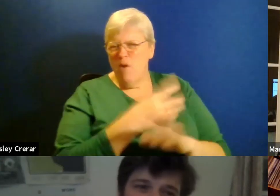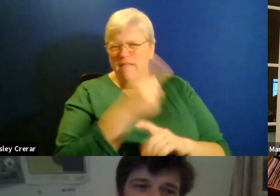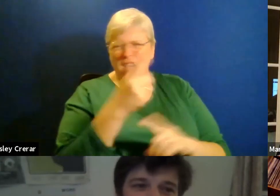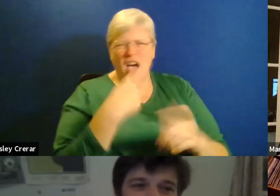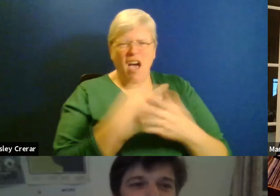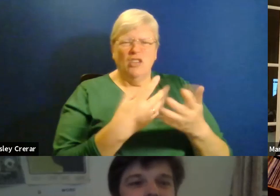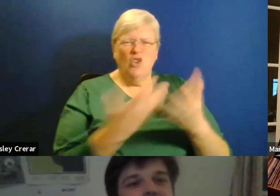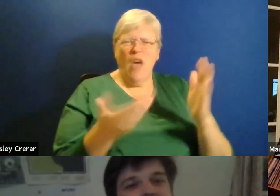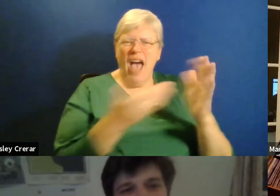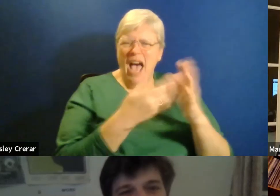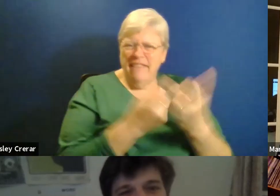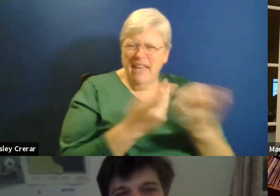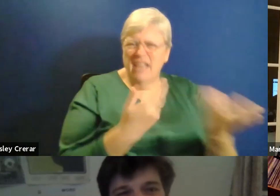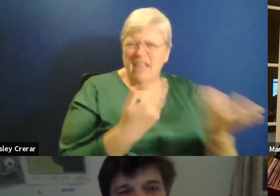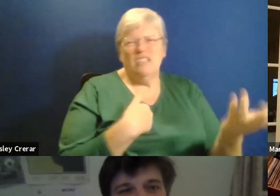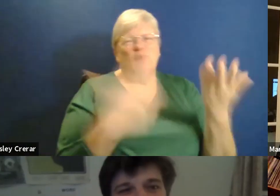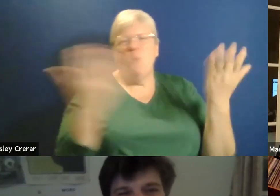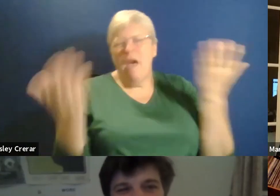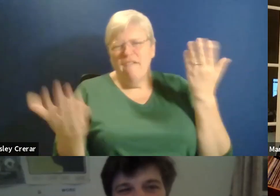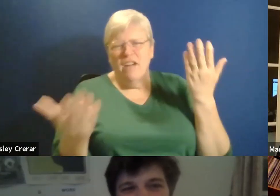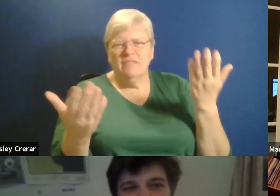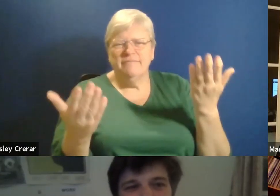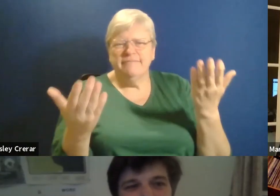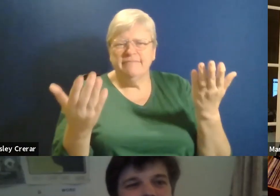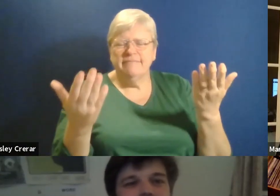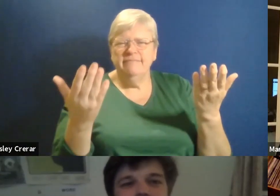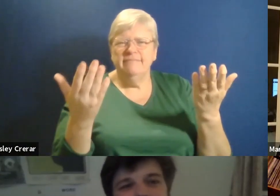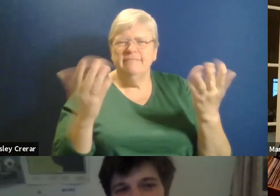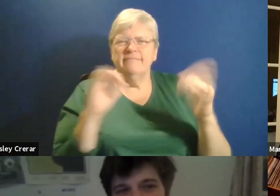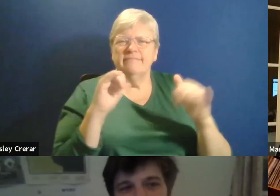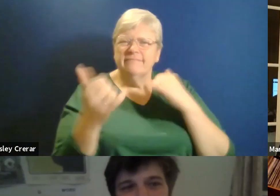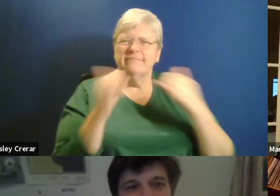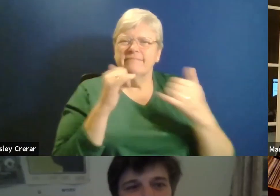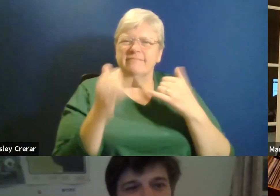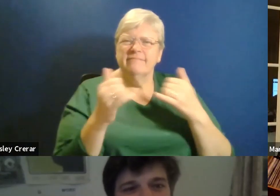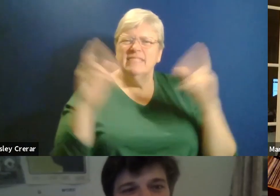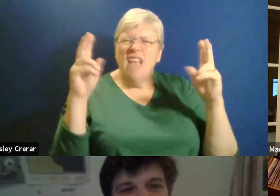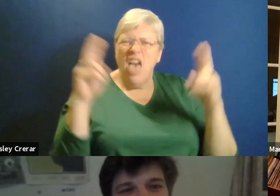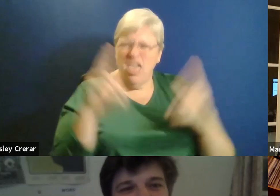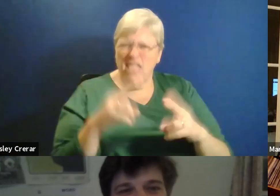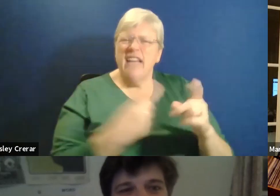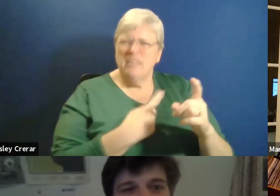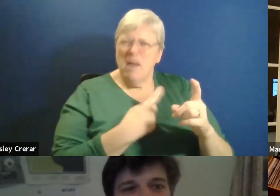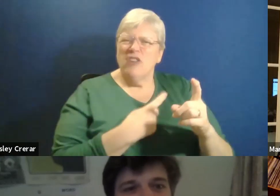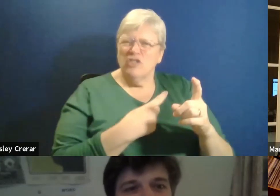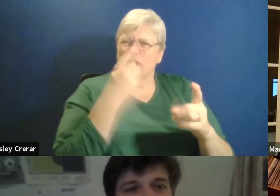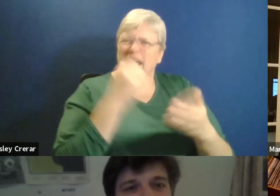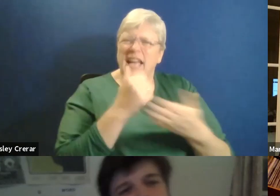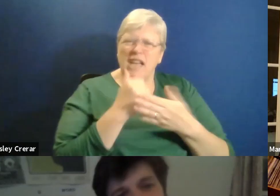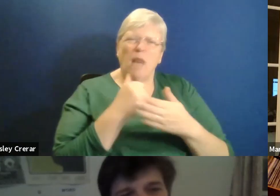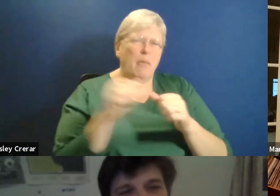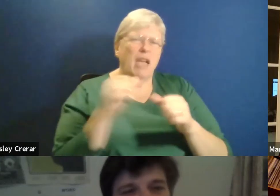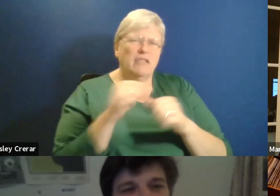maybe put something like this in. And sometimes that sort of less personal approach actually can help out quite a